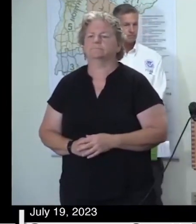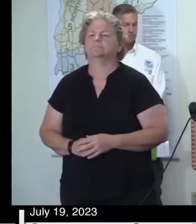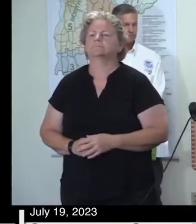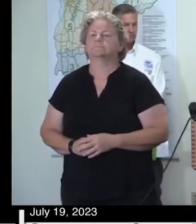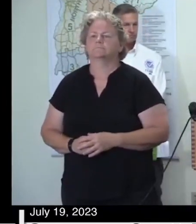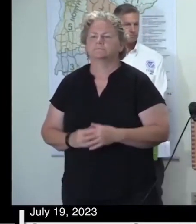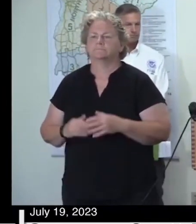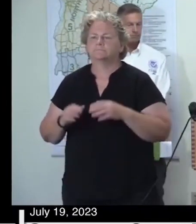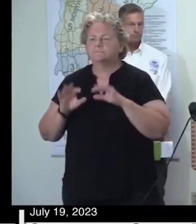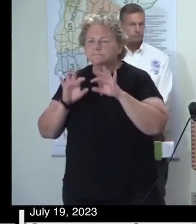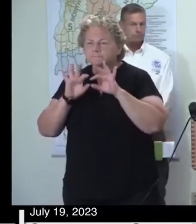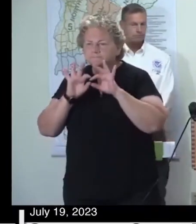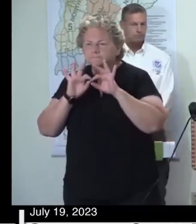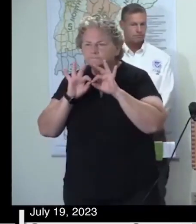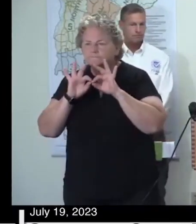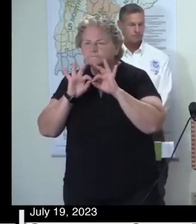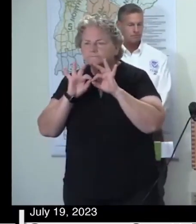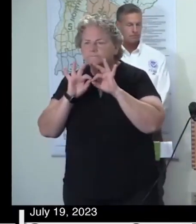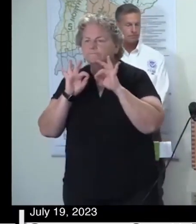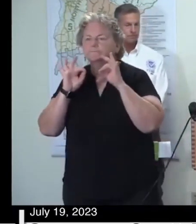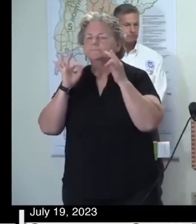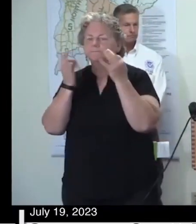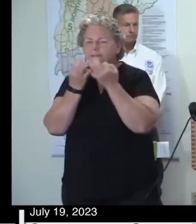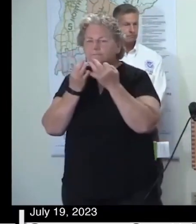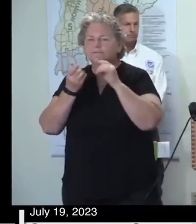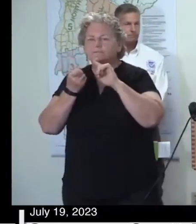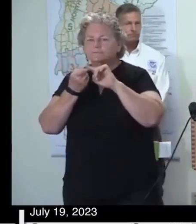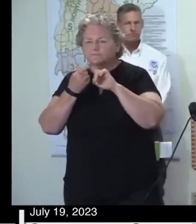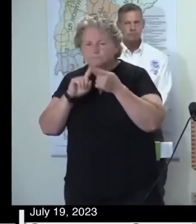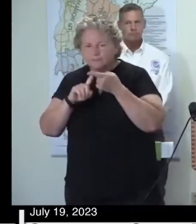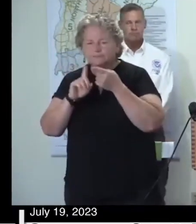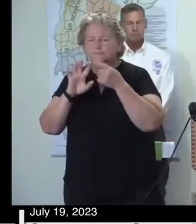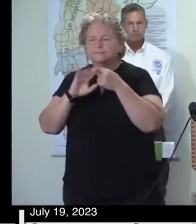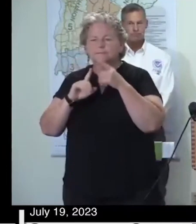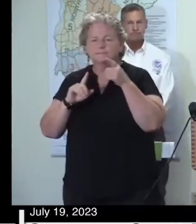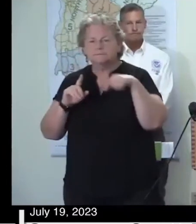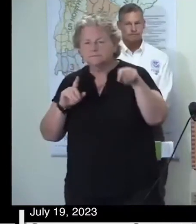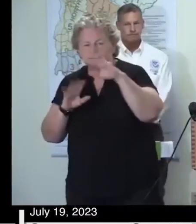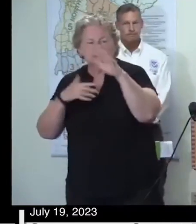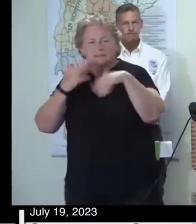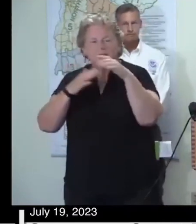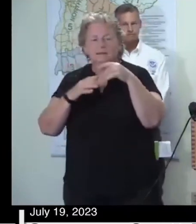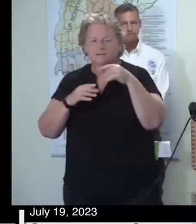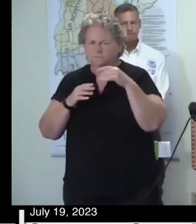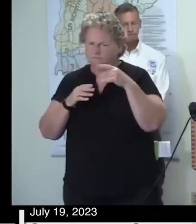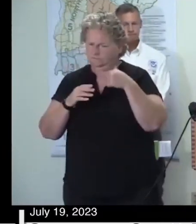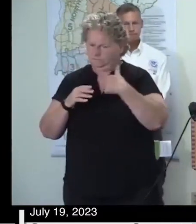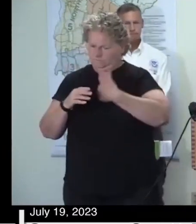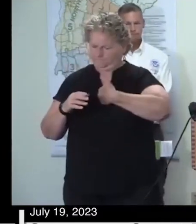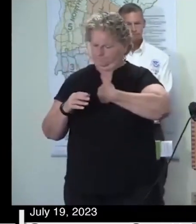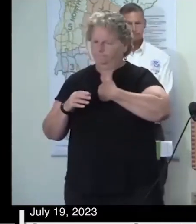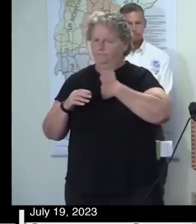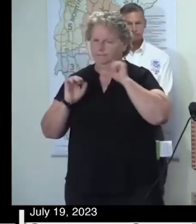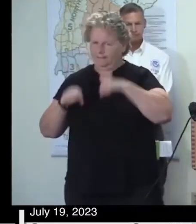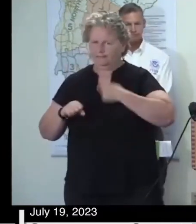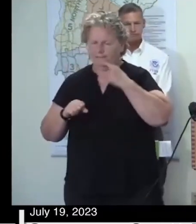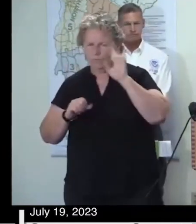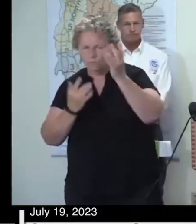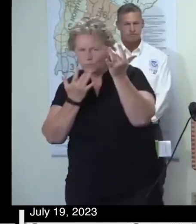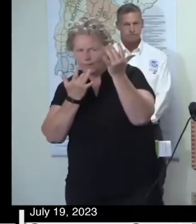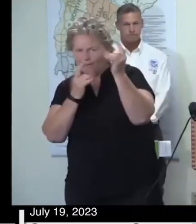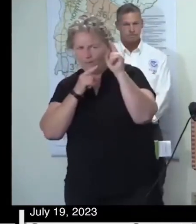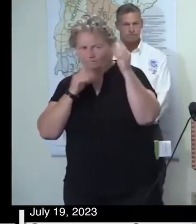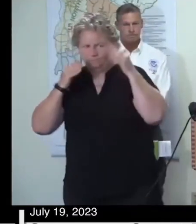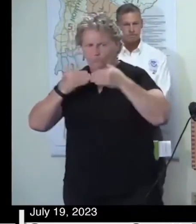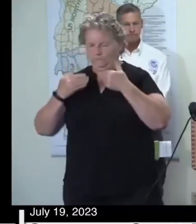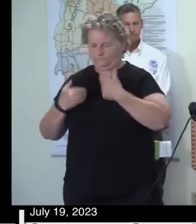and strength. If you or someone you know is grappling with intense feelings that seem to linger, consider reaching out to a mental